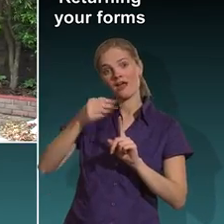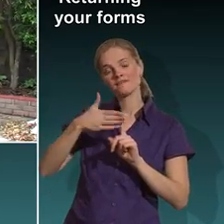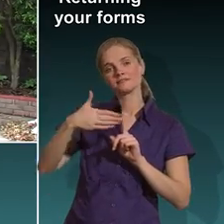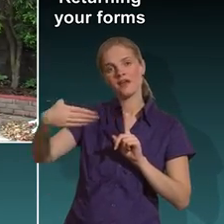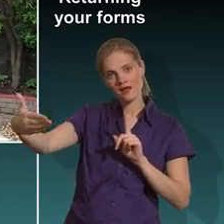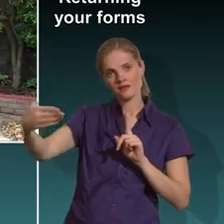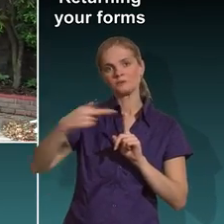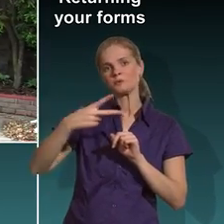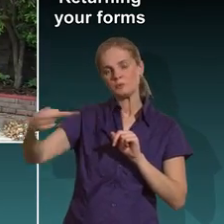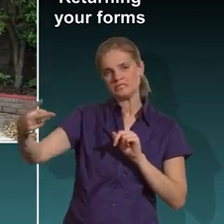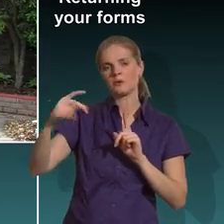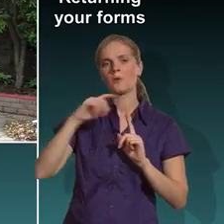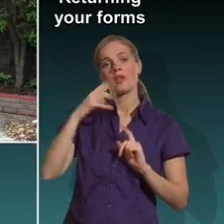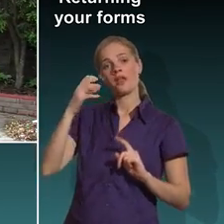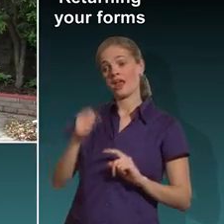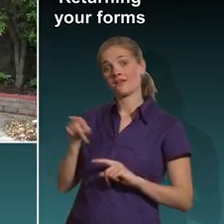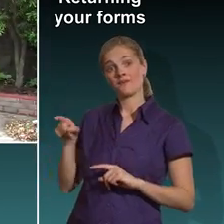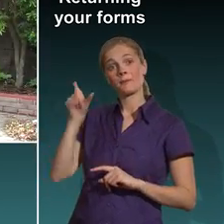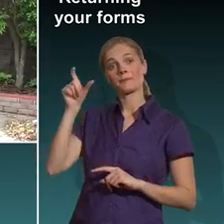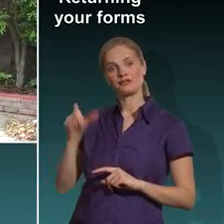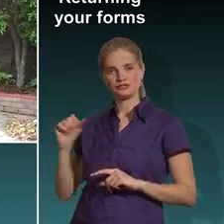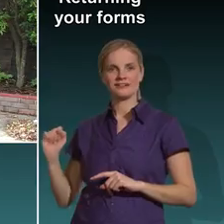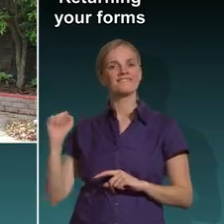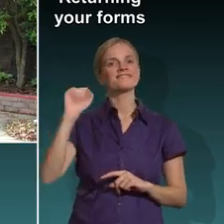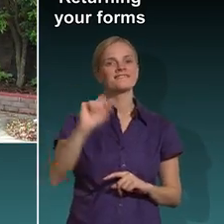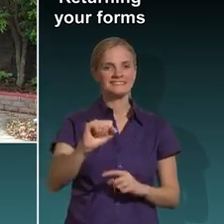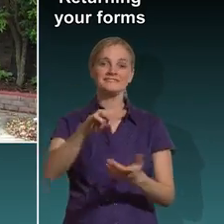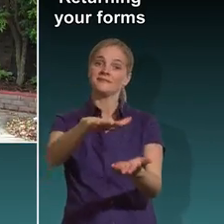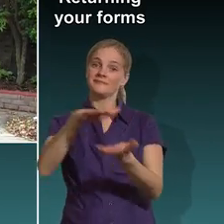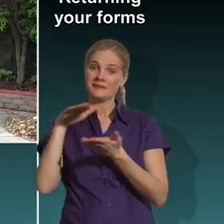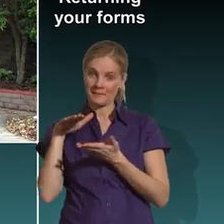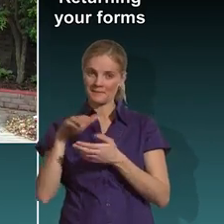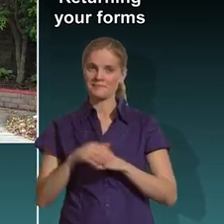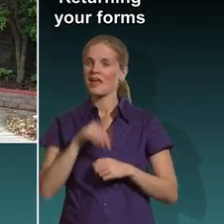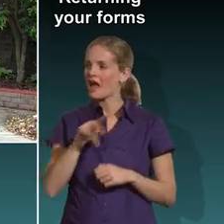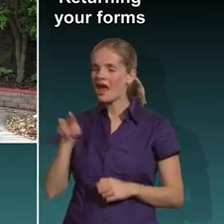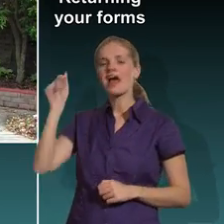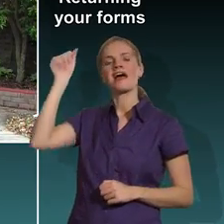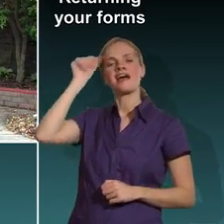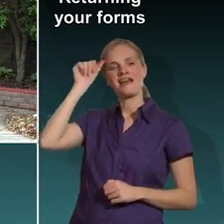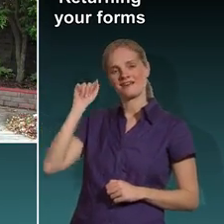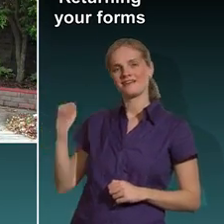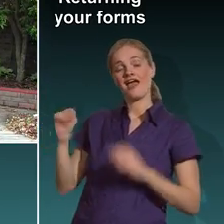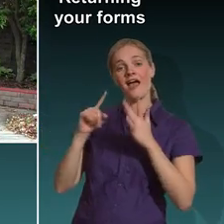After the 8th of March, the collector, identifiable by their ID badge and their blue bag,